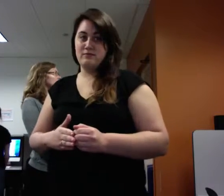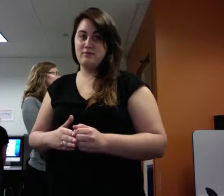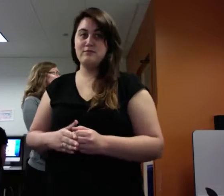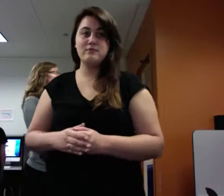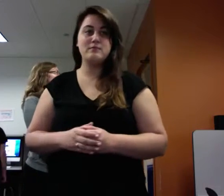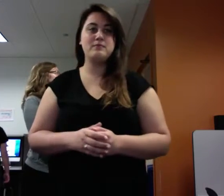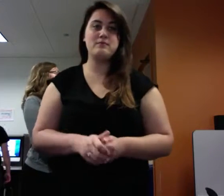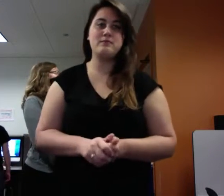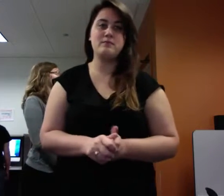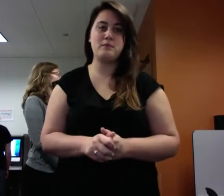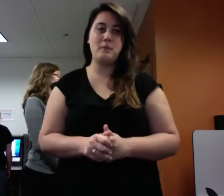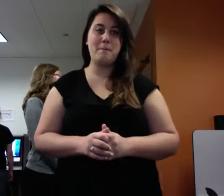Okay? Ready?